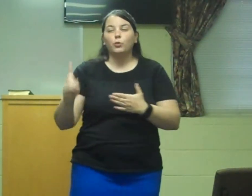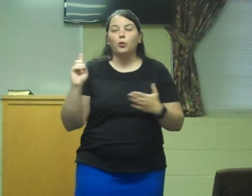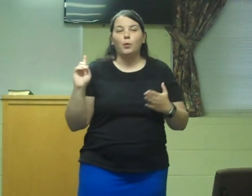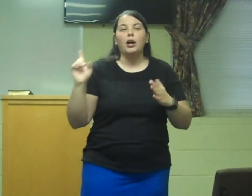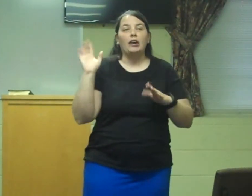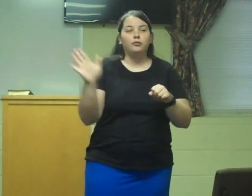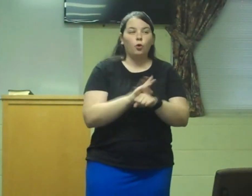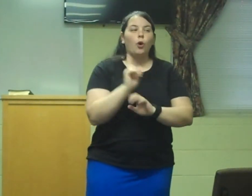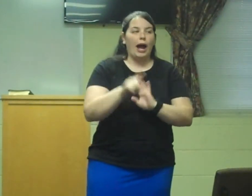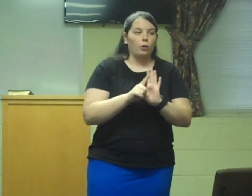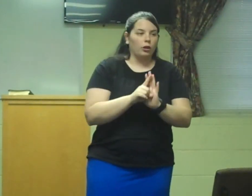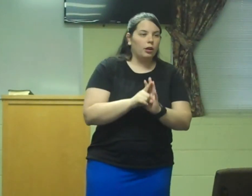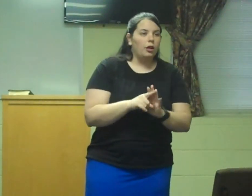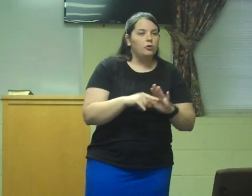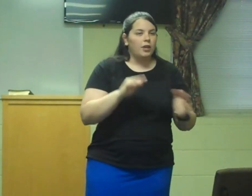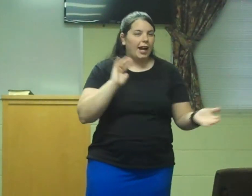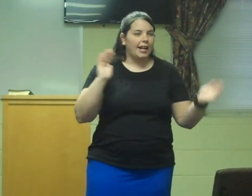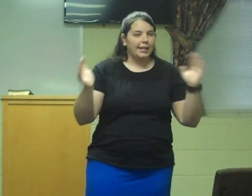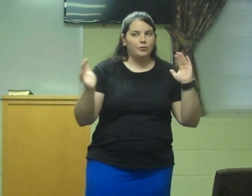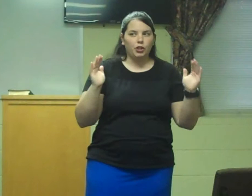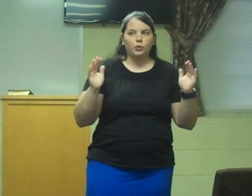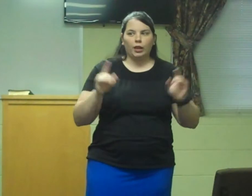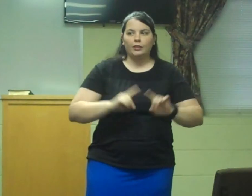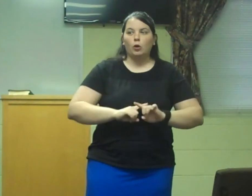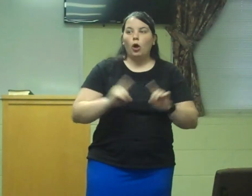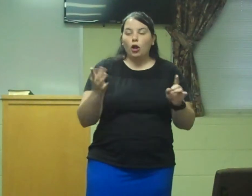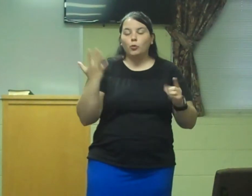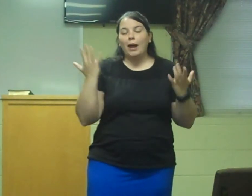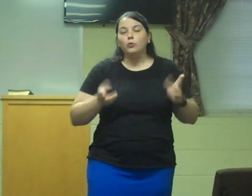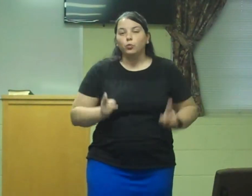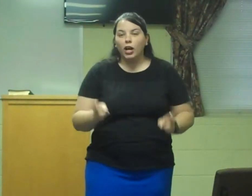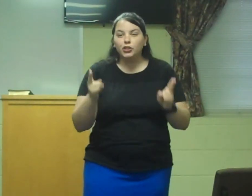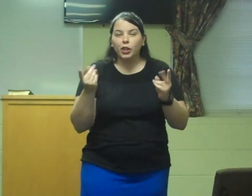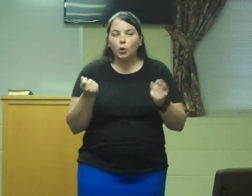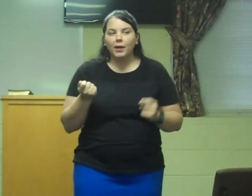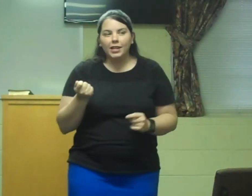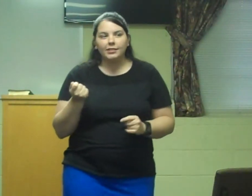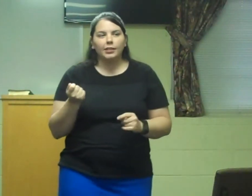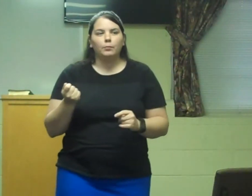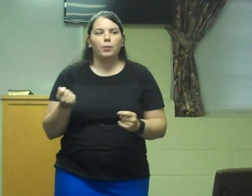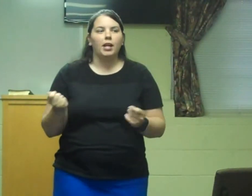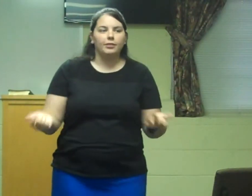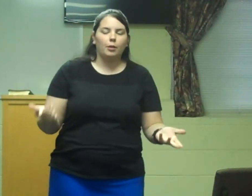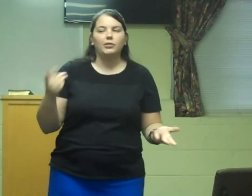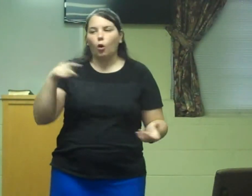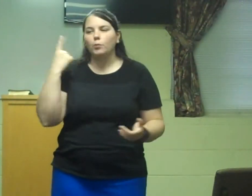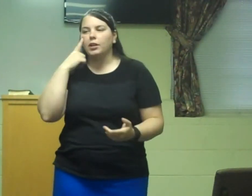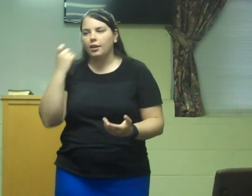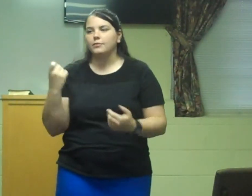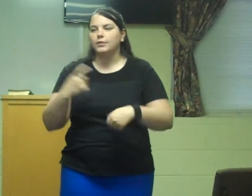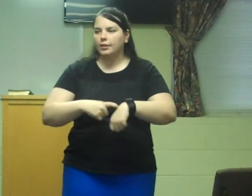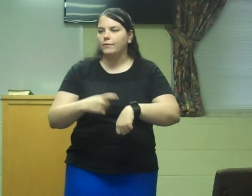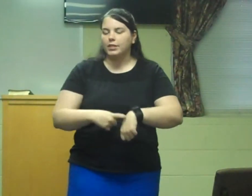week we went a full hour. So that kind of gives you so we may rush a little bit, but it's only because of the